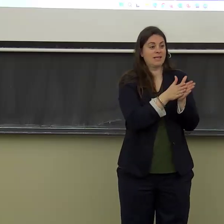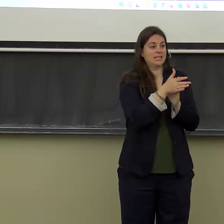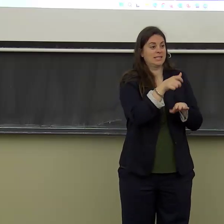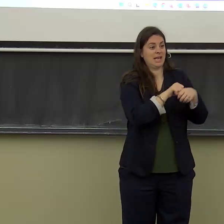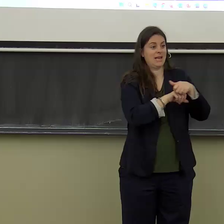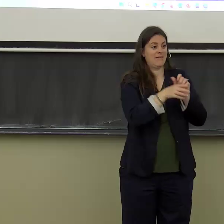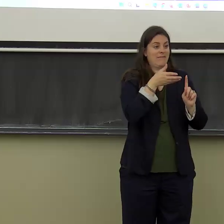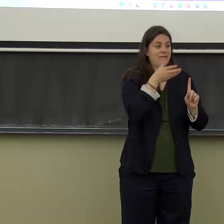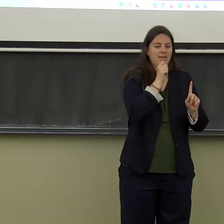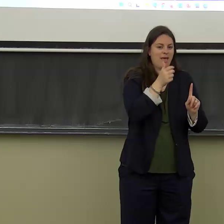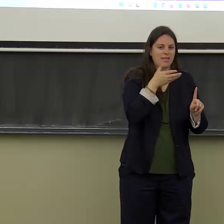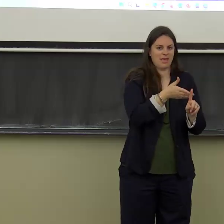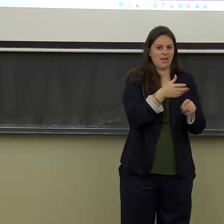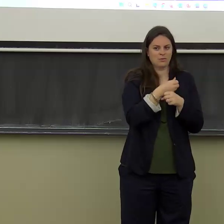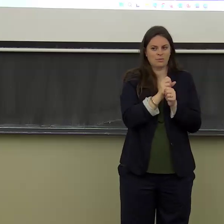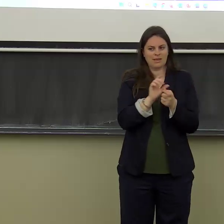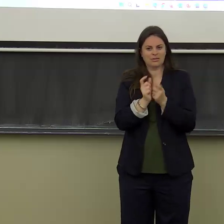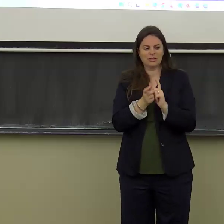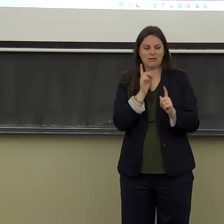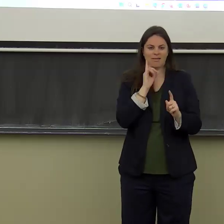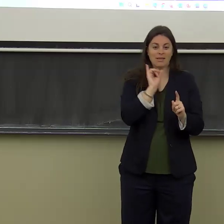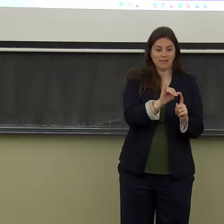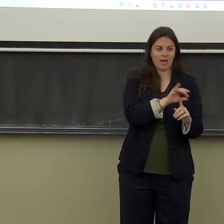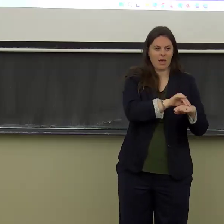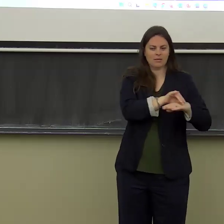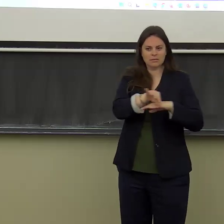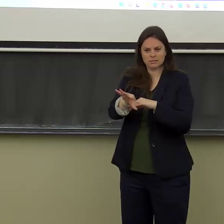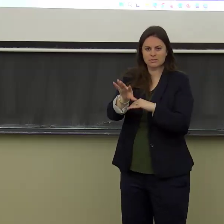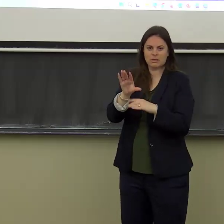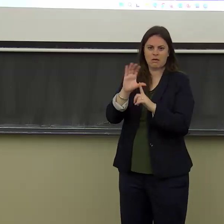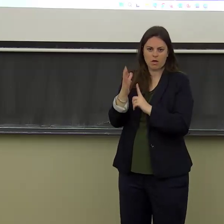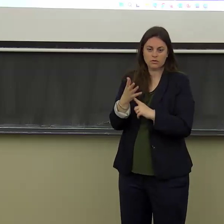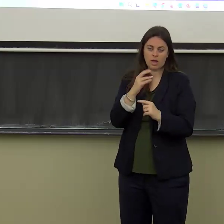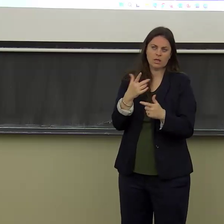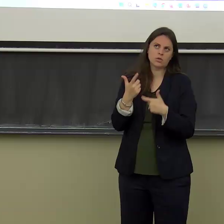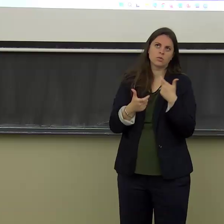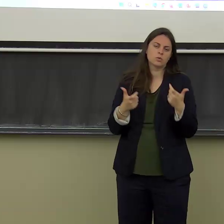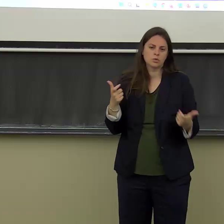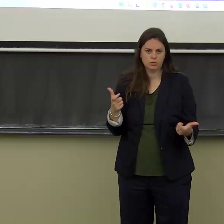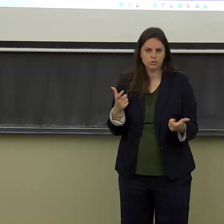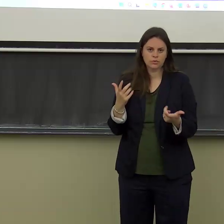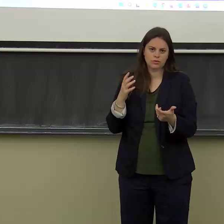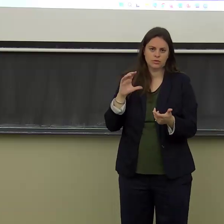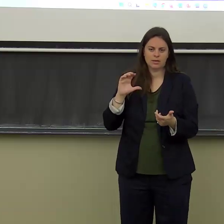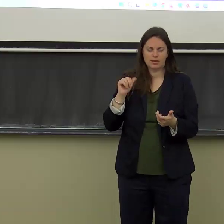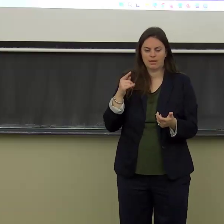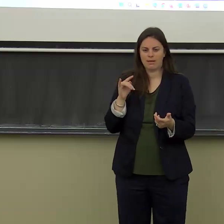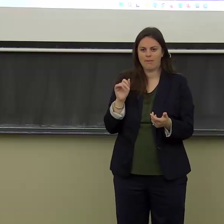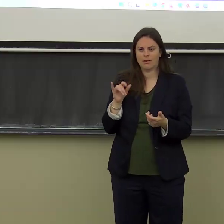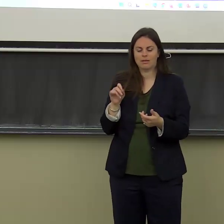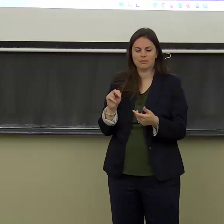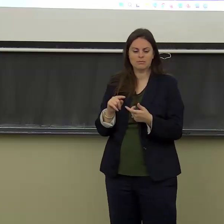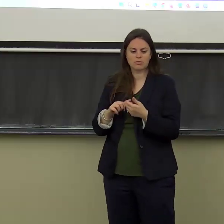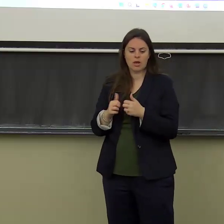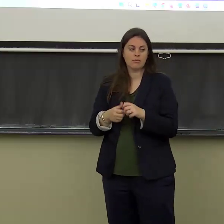more cultural problem and obviously a hugely capitalist problem. Yeah, and just to add to your points